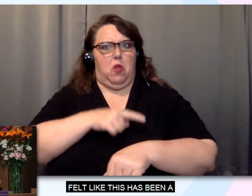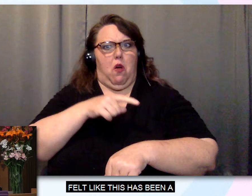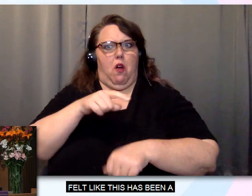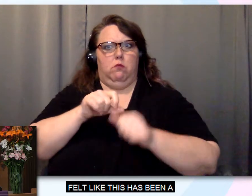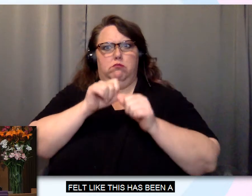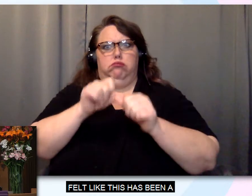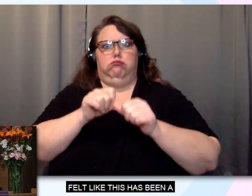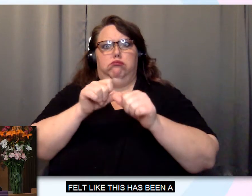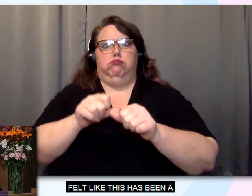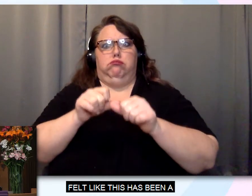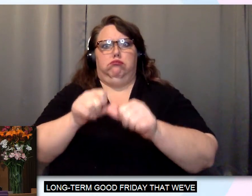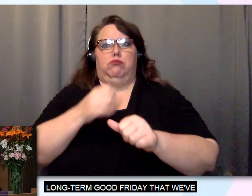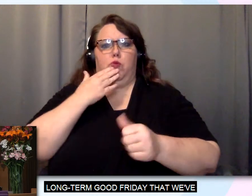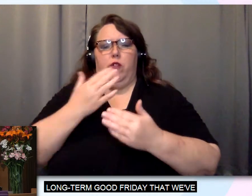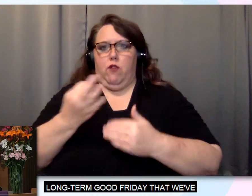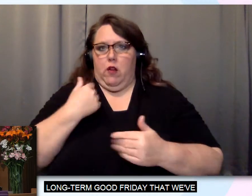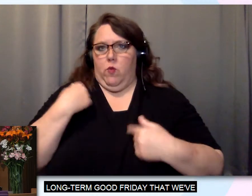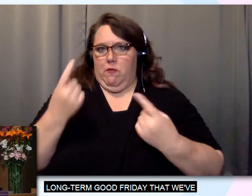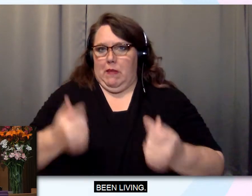Good Friday that we've been living.